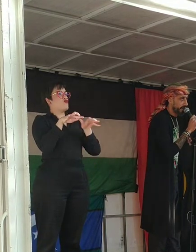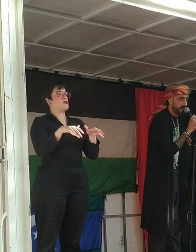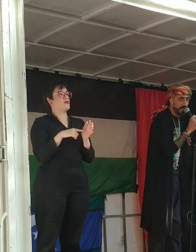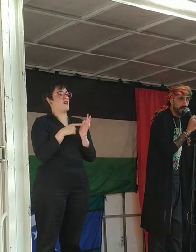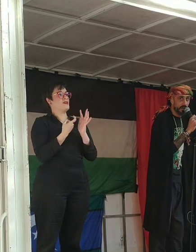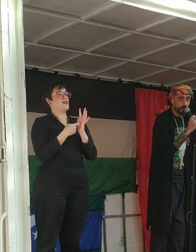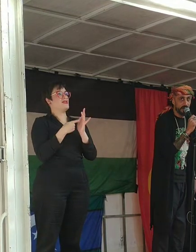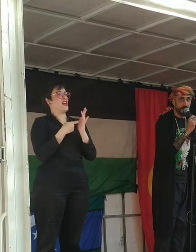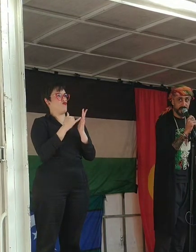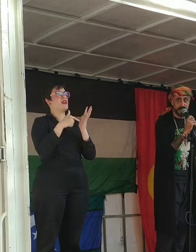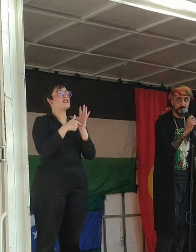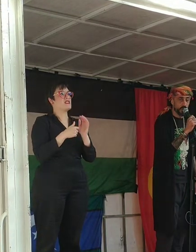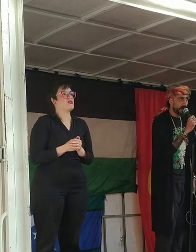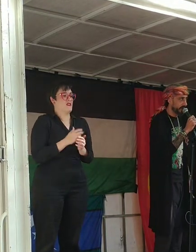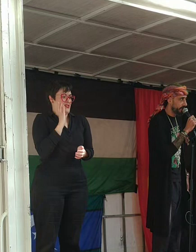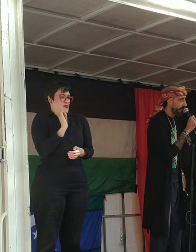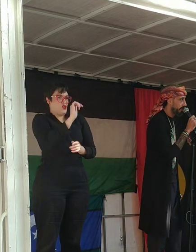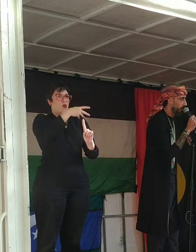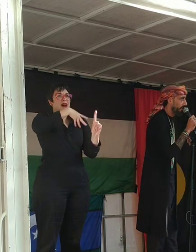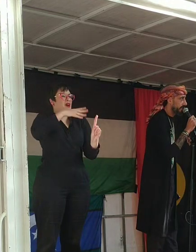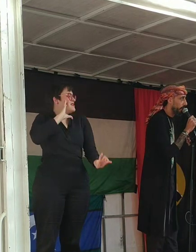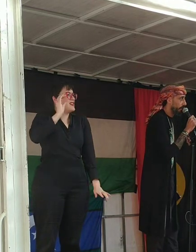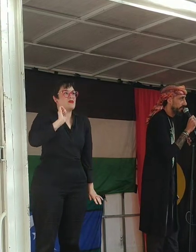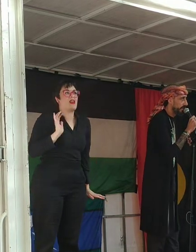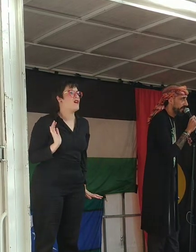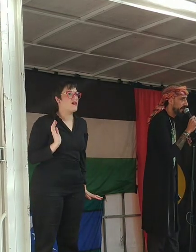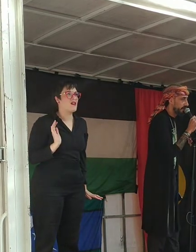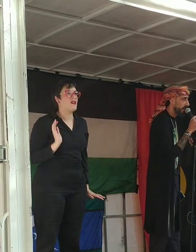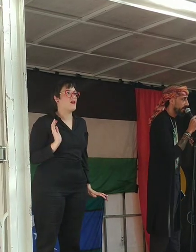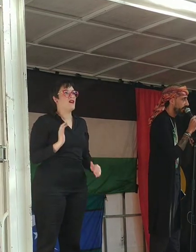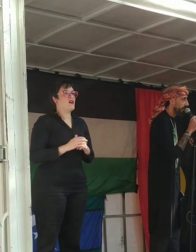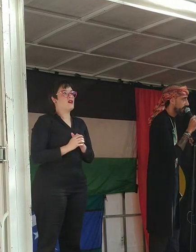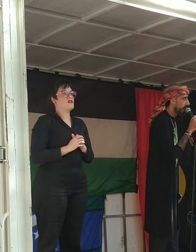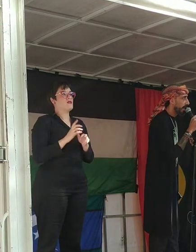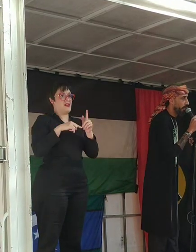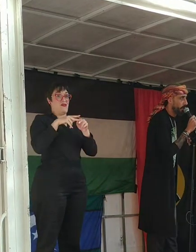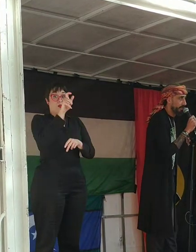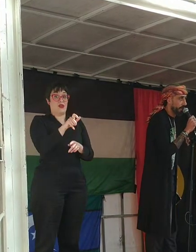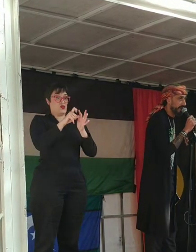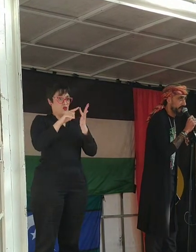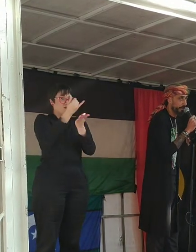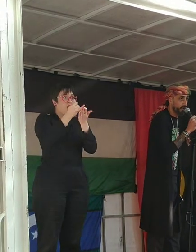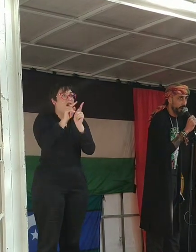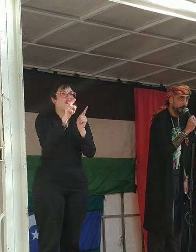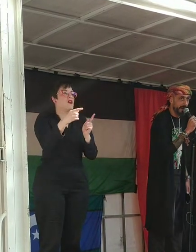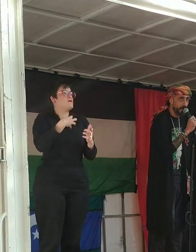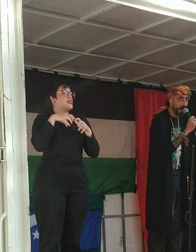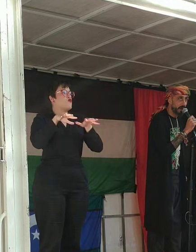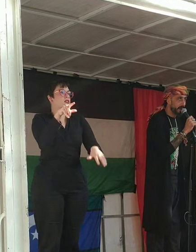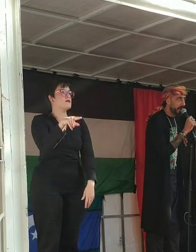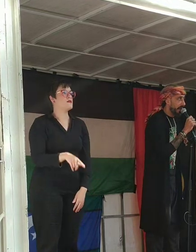matter what ethnicity, whatever it is, you are a terrorist. And whoever did this act, they are a terrorist. And we want the police to put